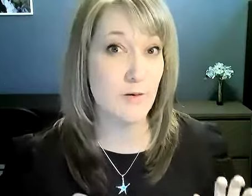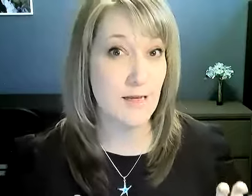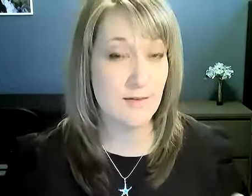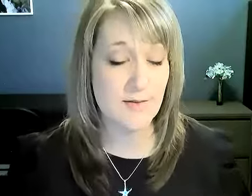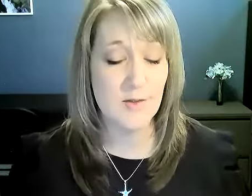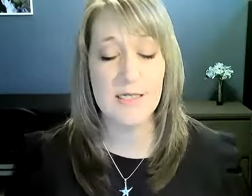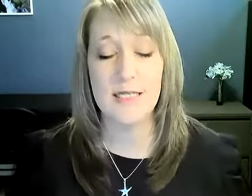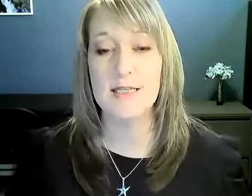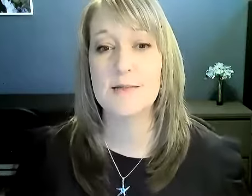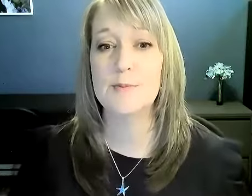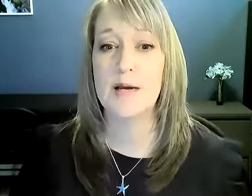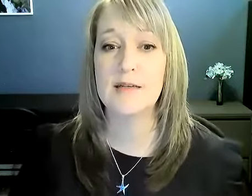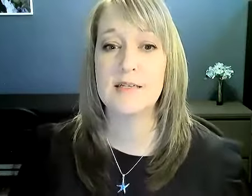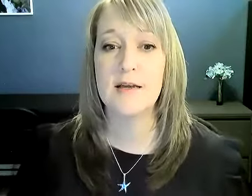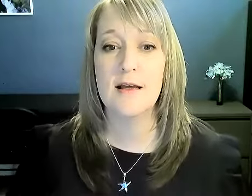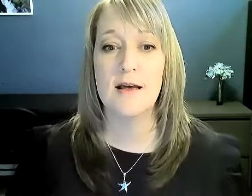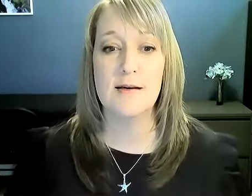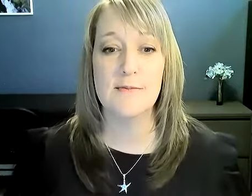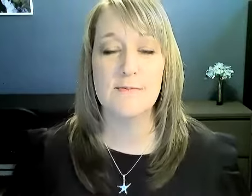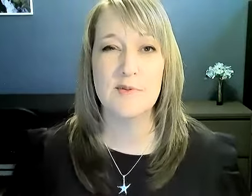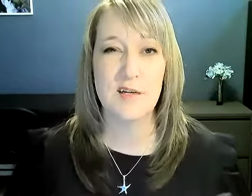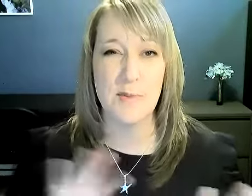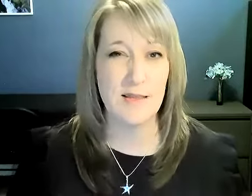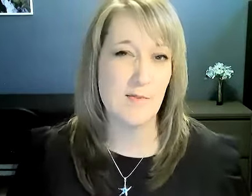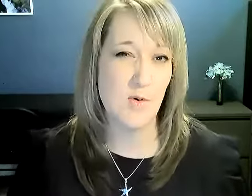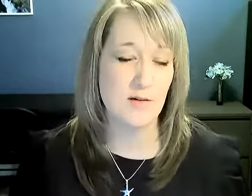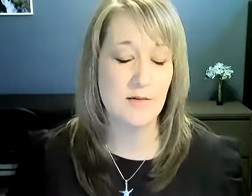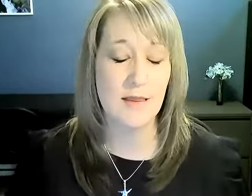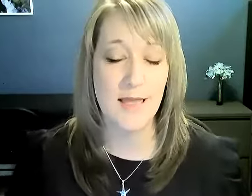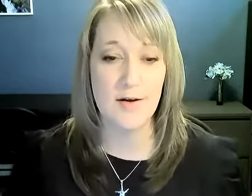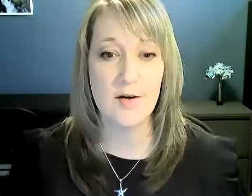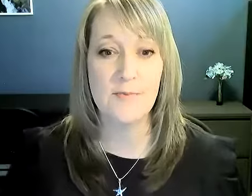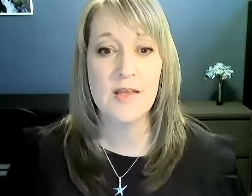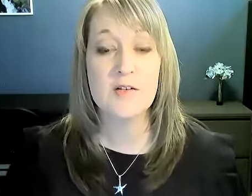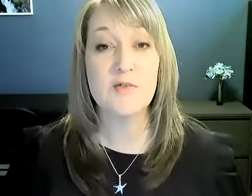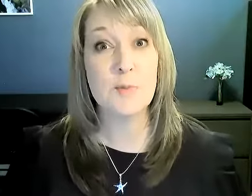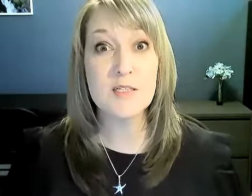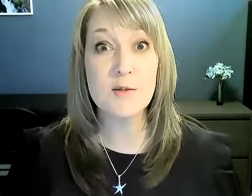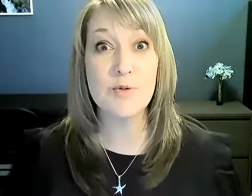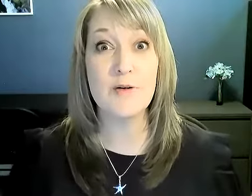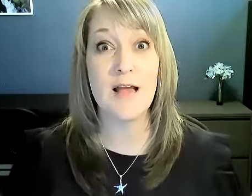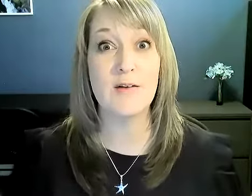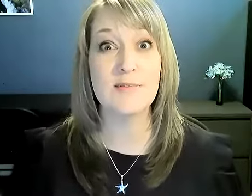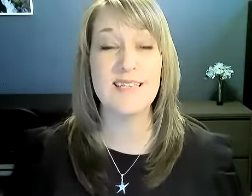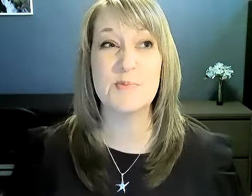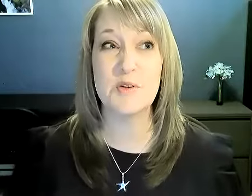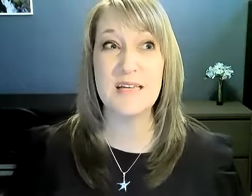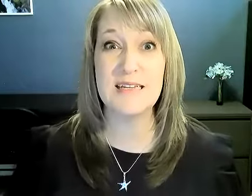pronouns also at the end, but talk about that more later. So for personal pronouns, it's pretty easy